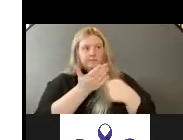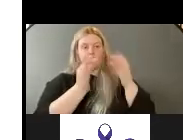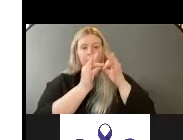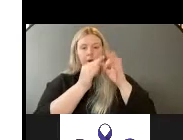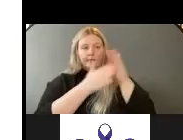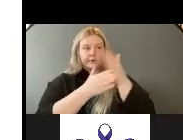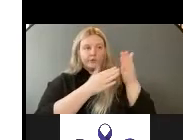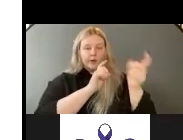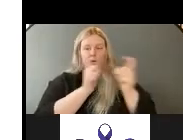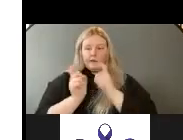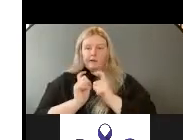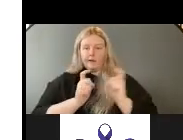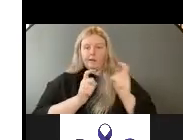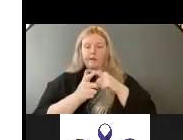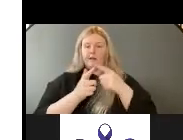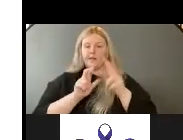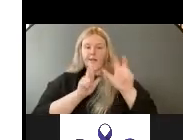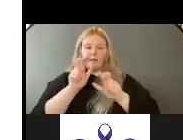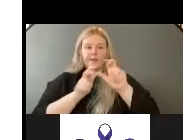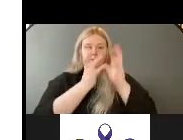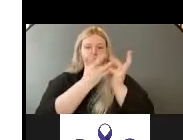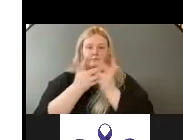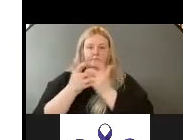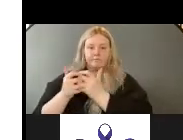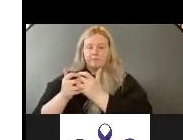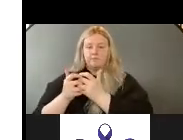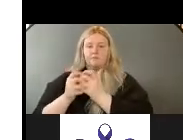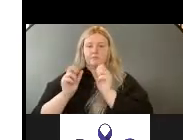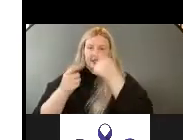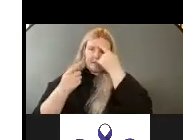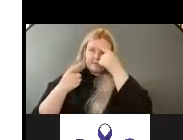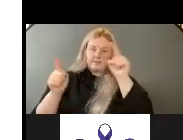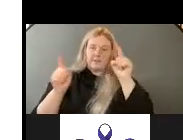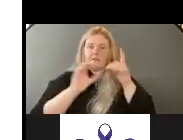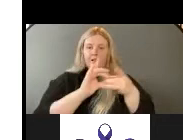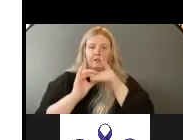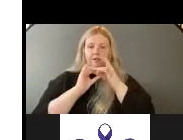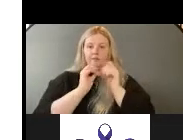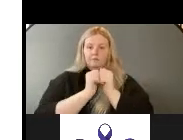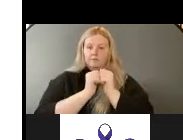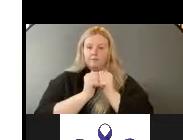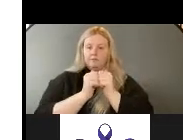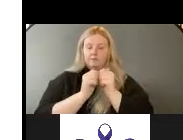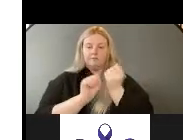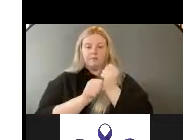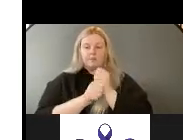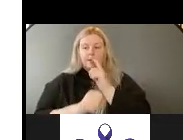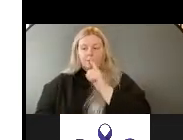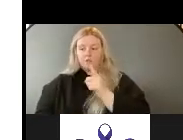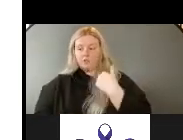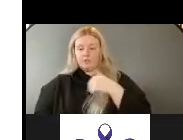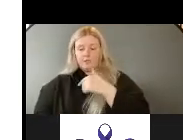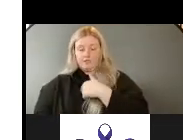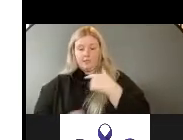aligning investments to achieve big collective goals around making sure that these conversations